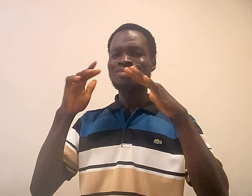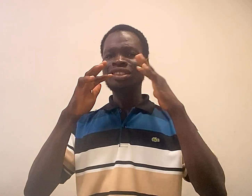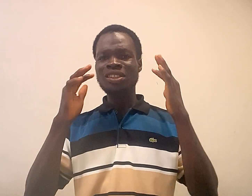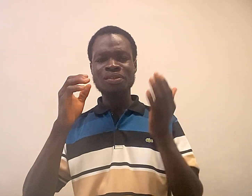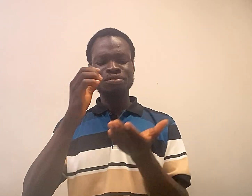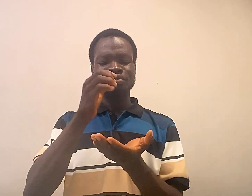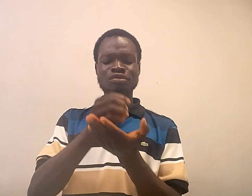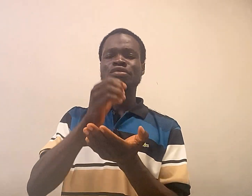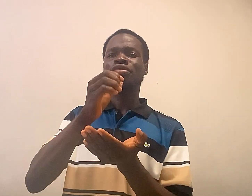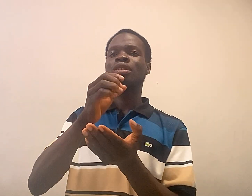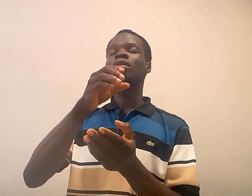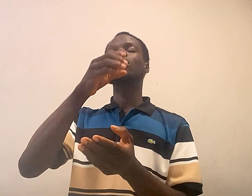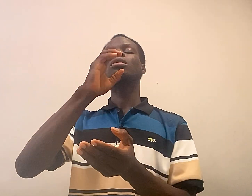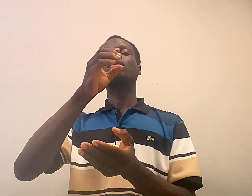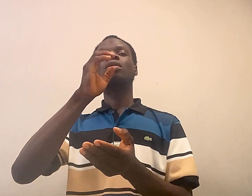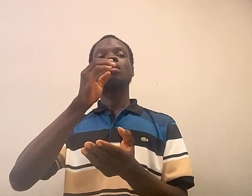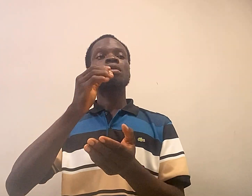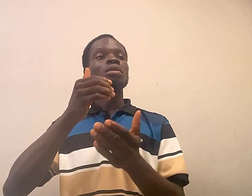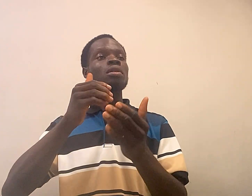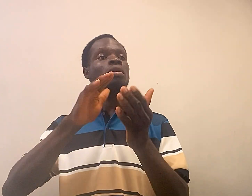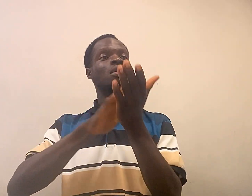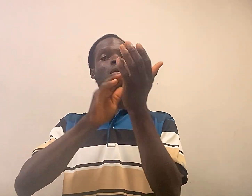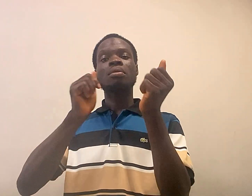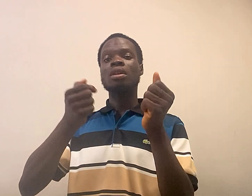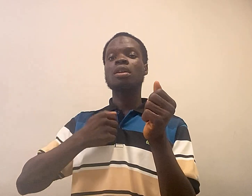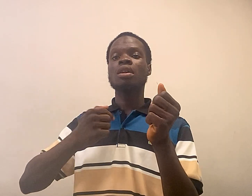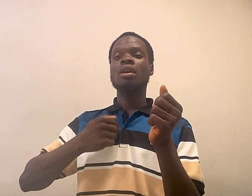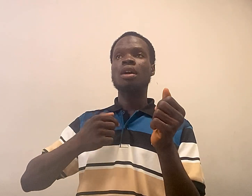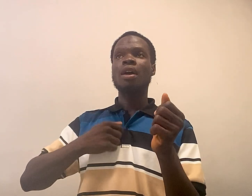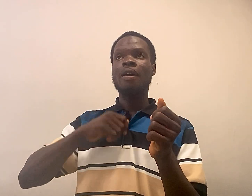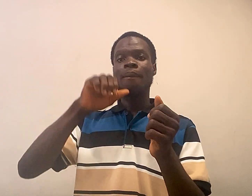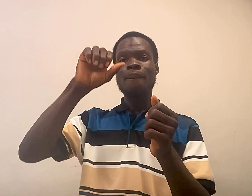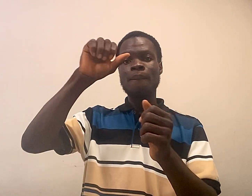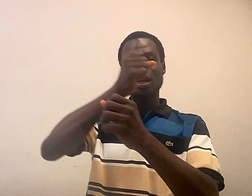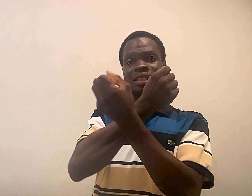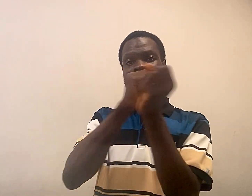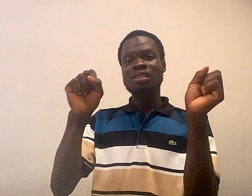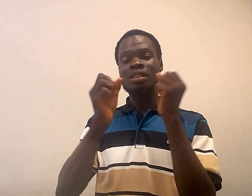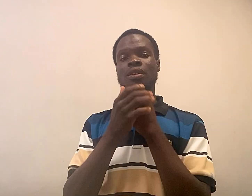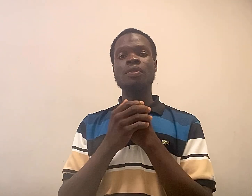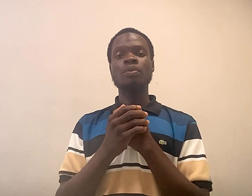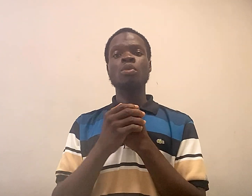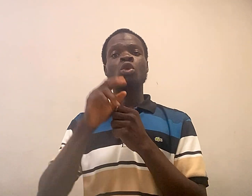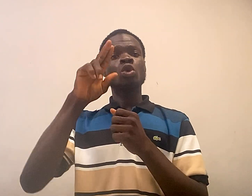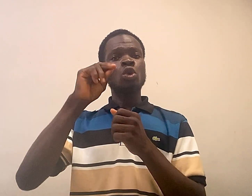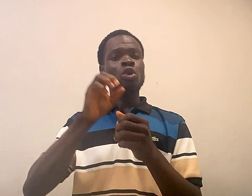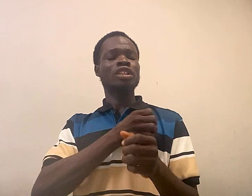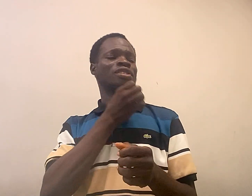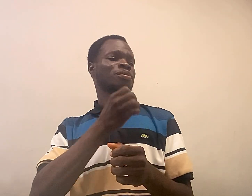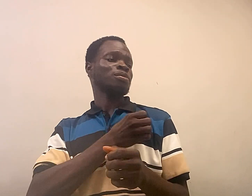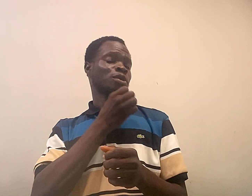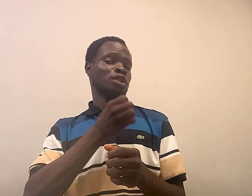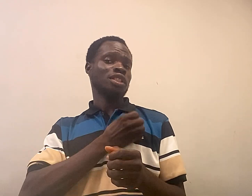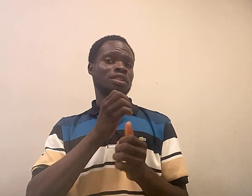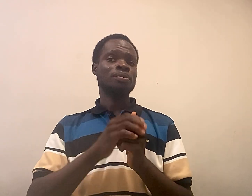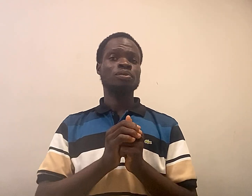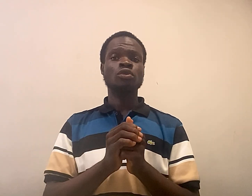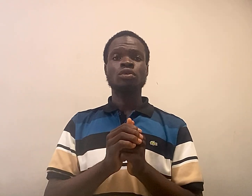was safe. Then when the time was right, I ended him. No emotion, no